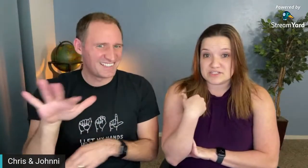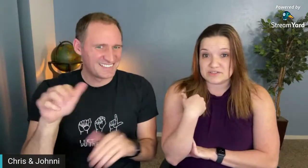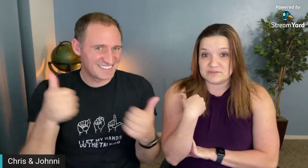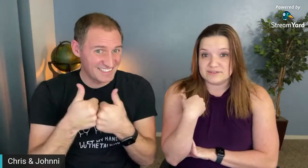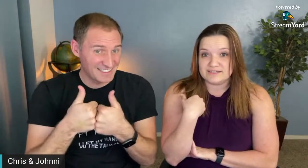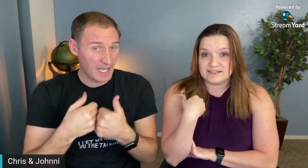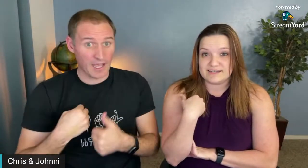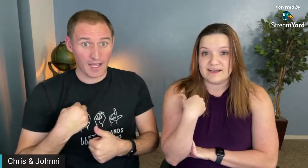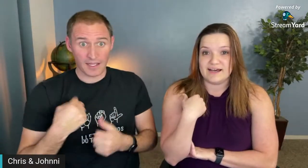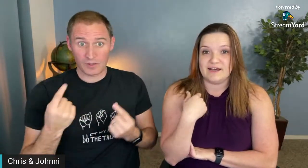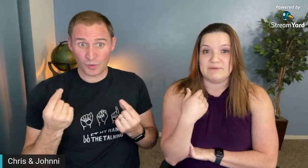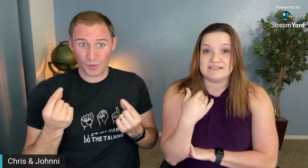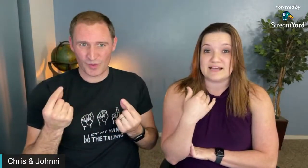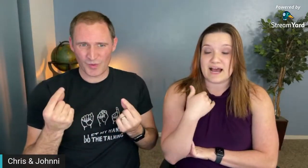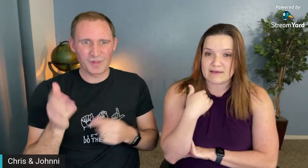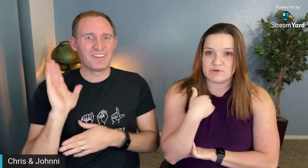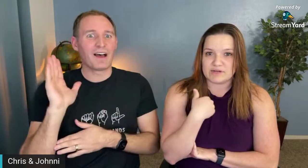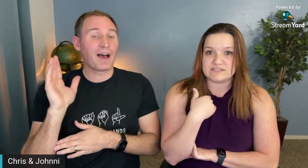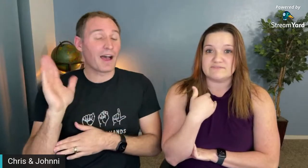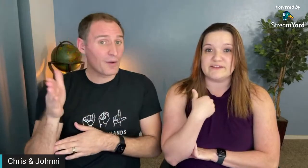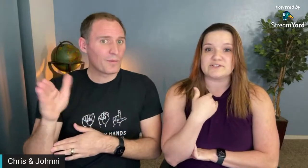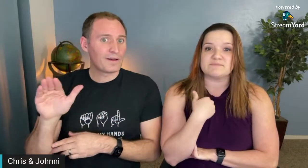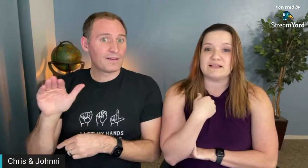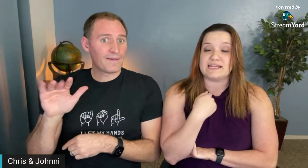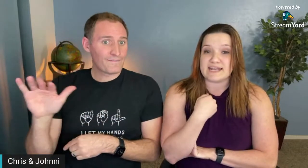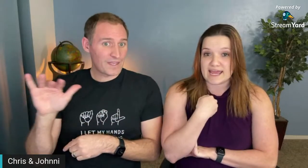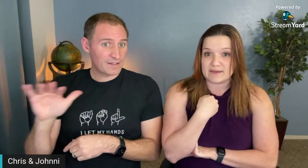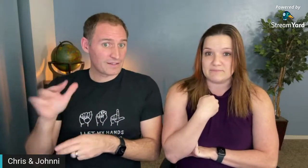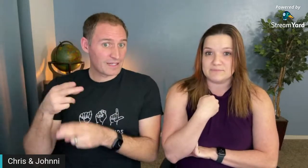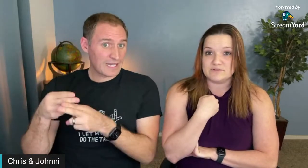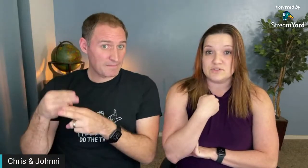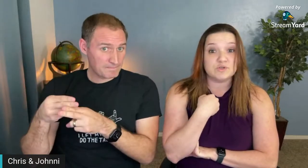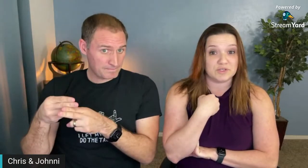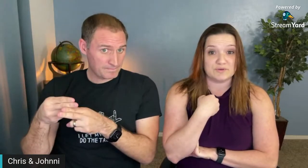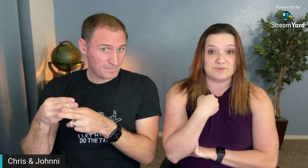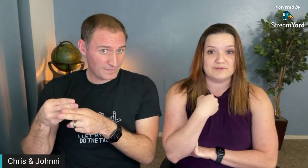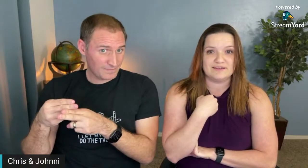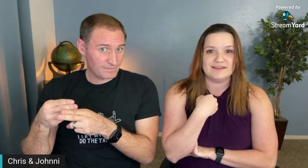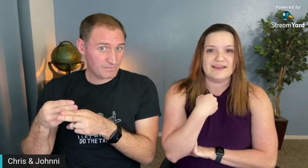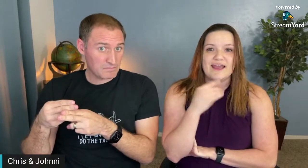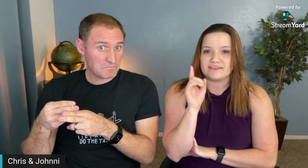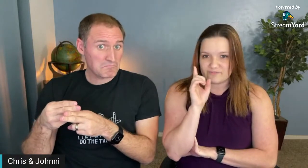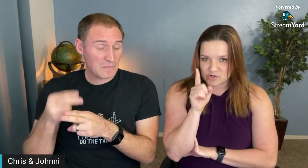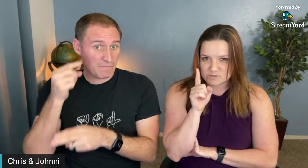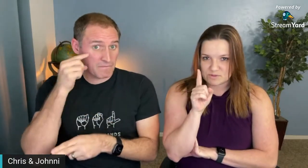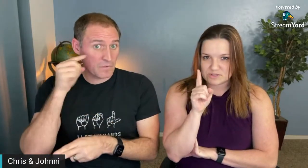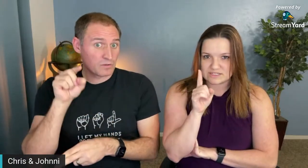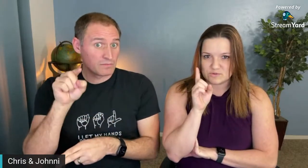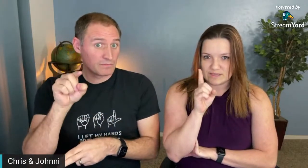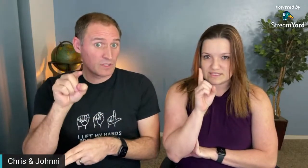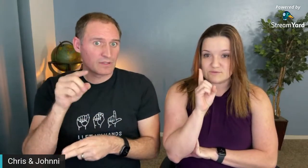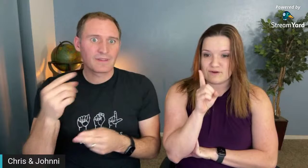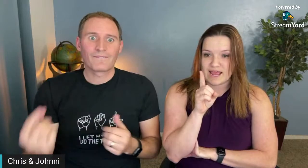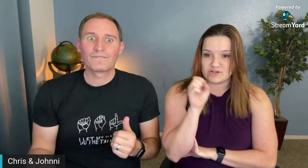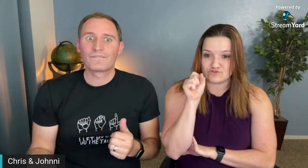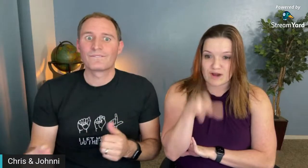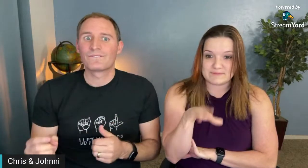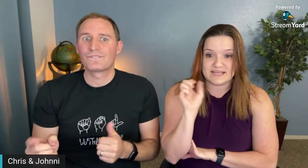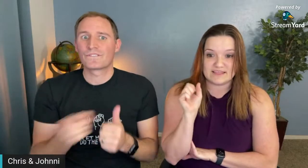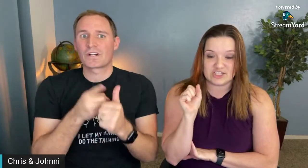do is I'm going to finger spell a name to you. And the first person who gets it right and drops it in the